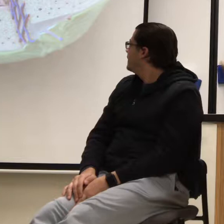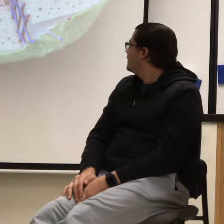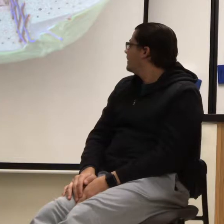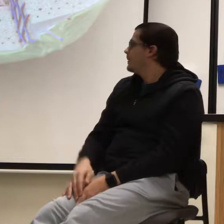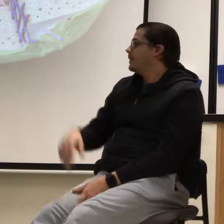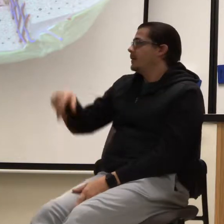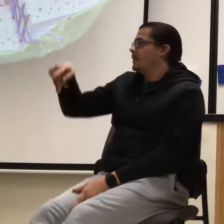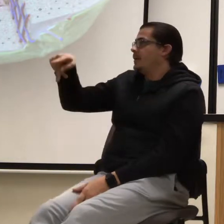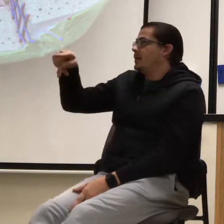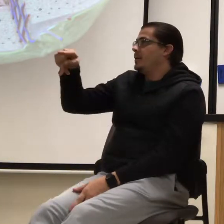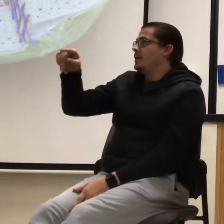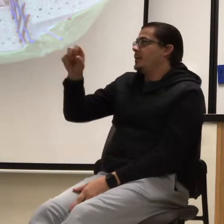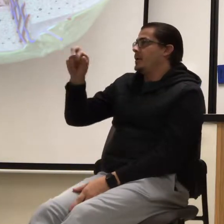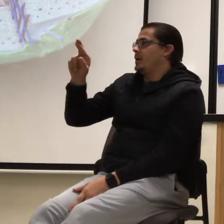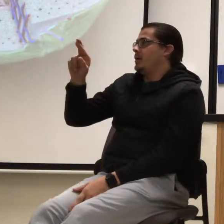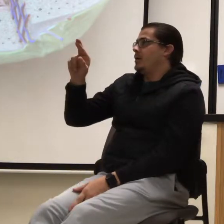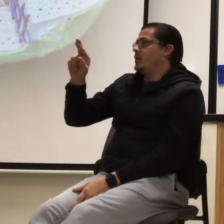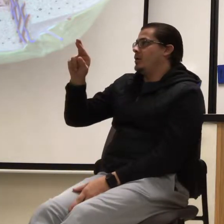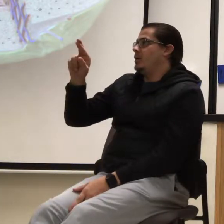Periosteum.